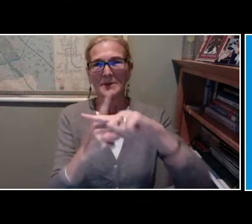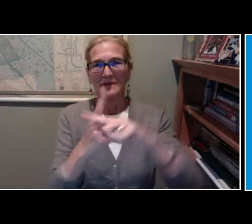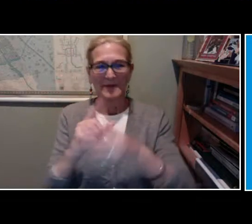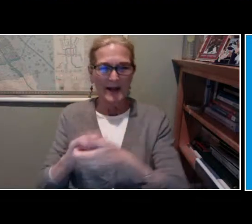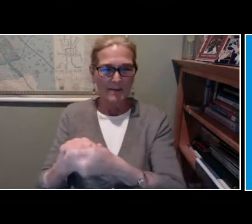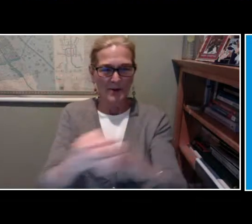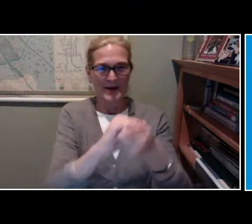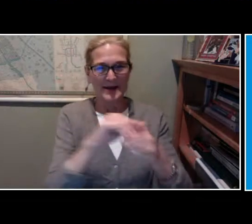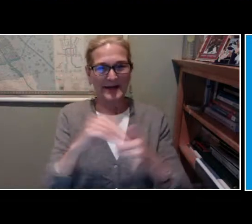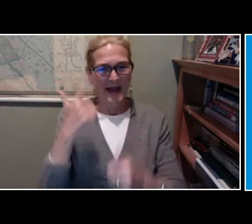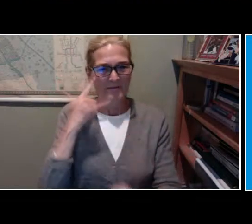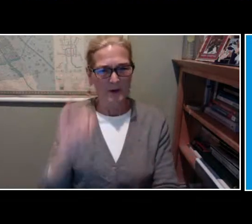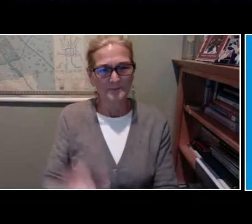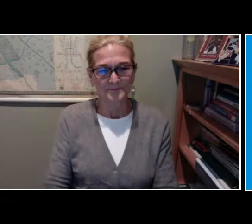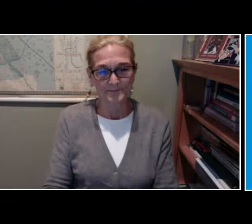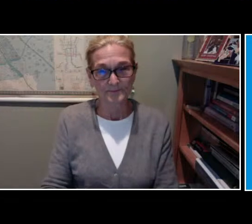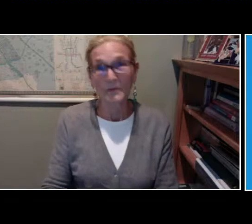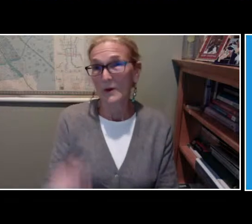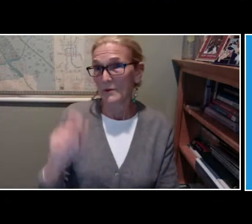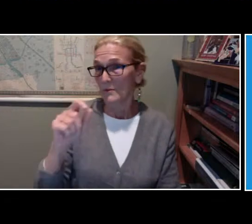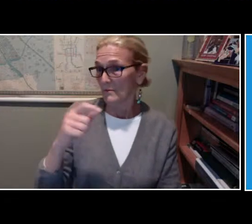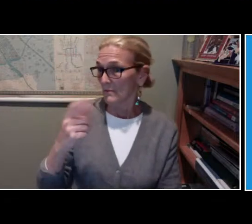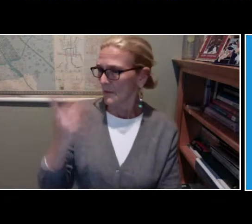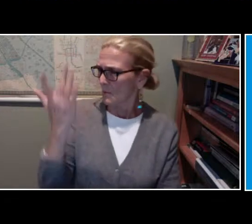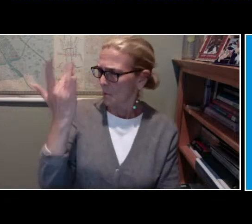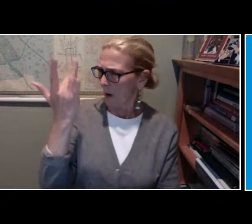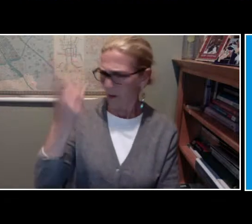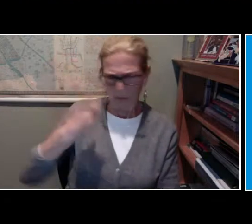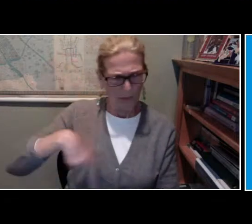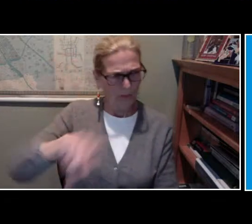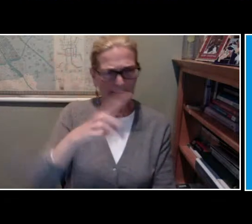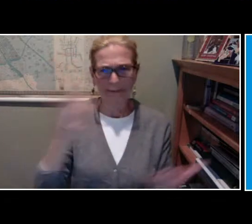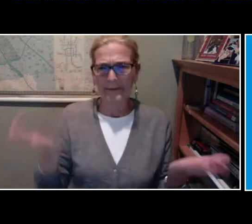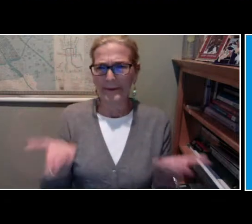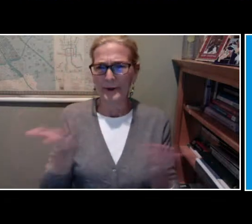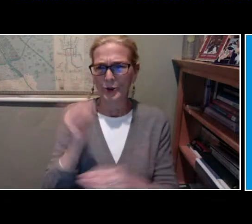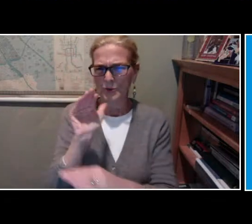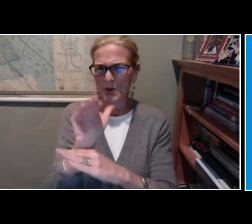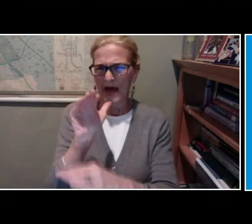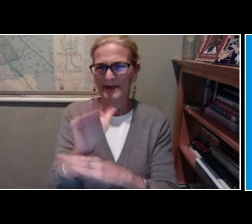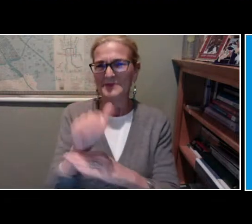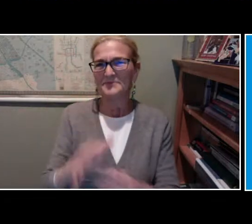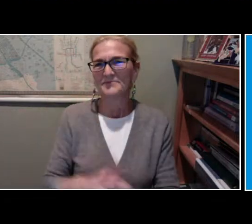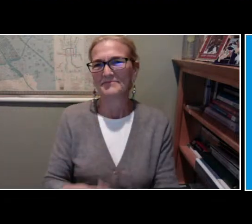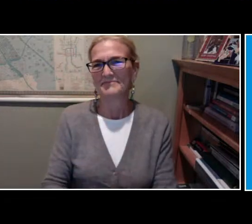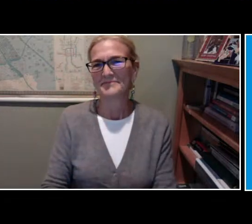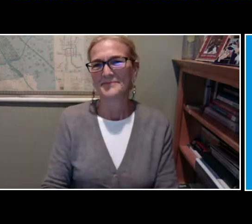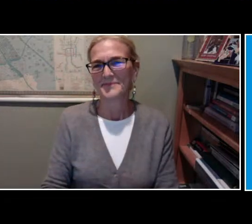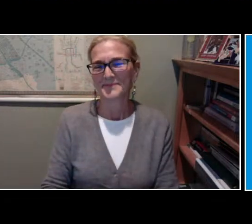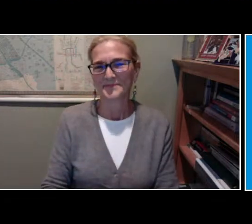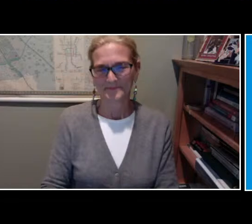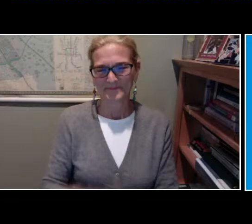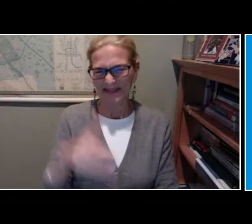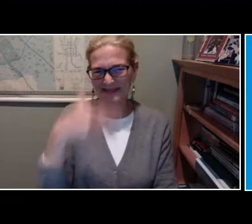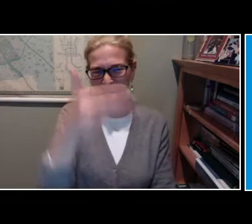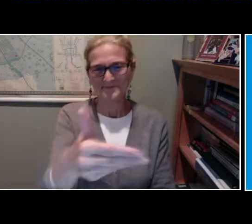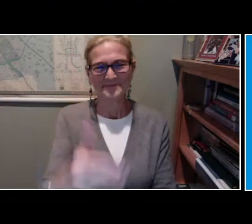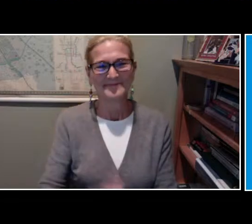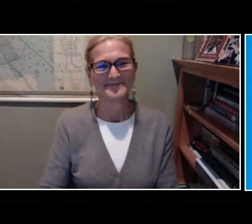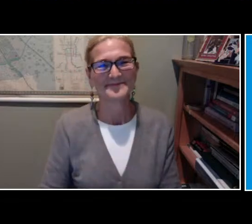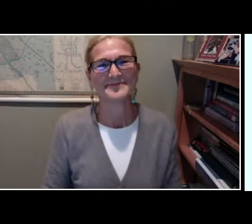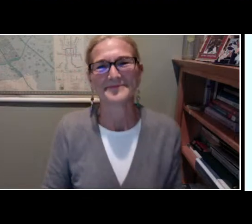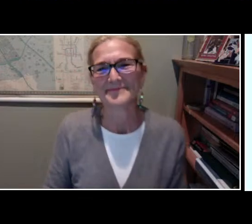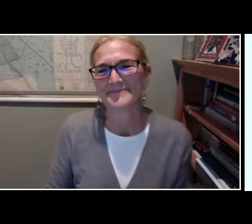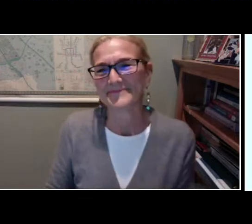So the topic of this presentation, Onward to Positive Collaboration in California. So why are we